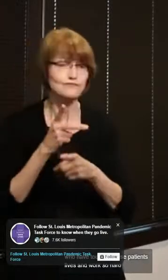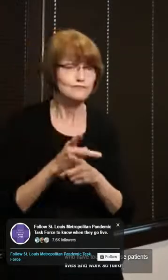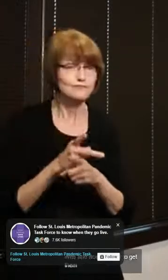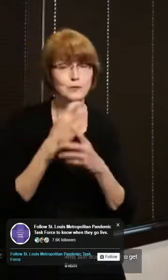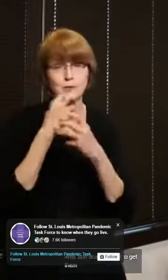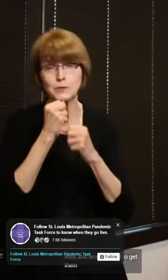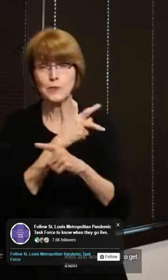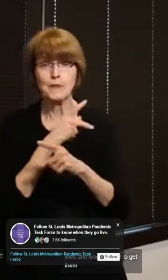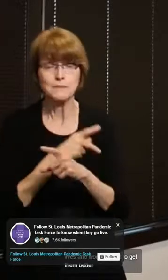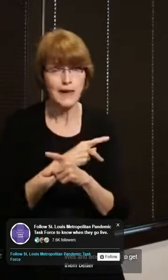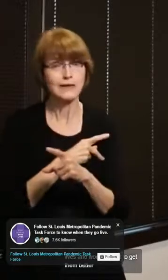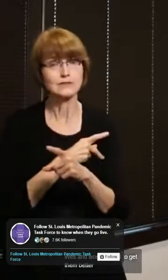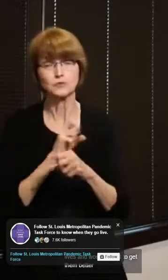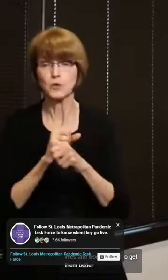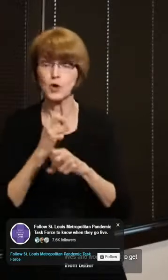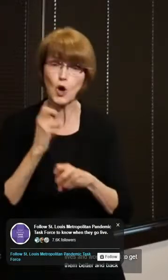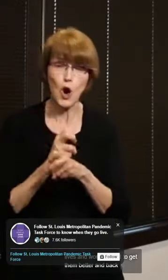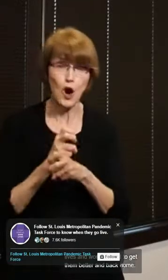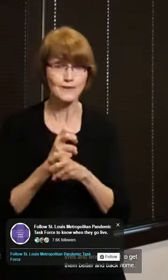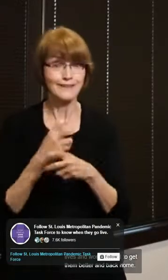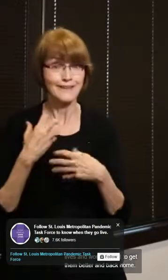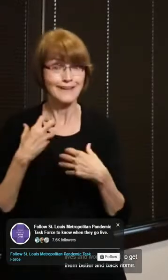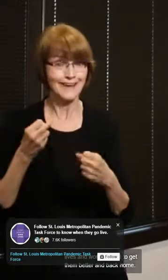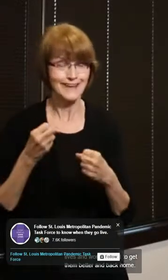get them better and back home.